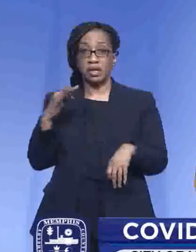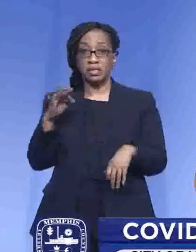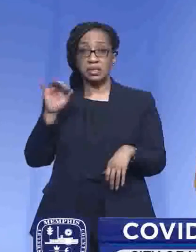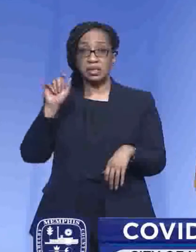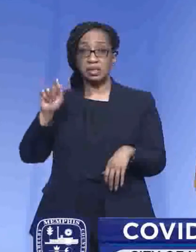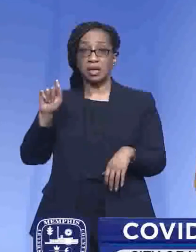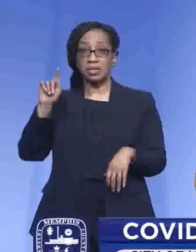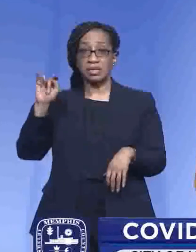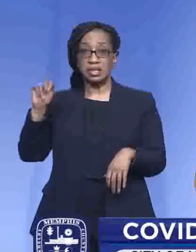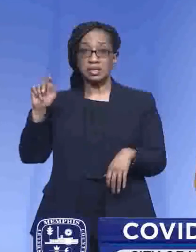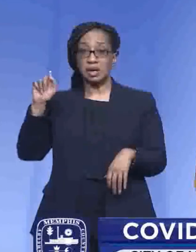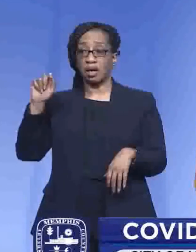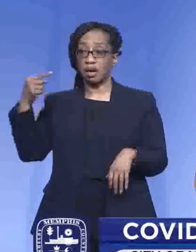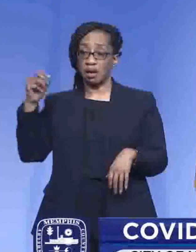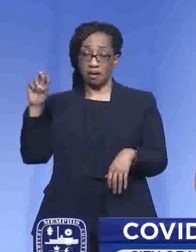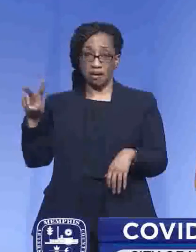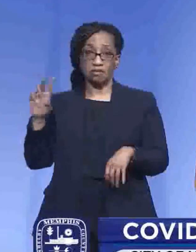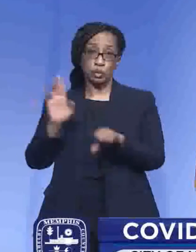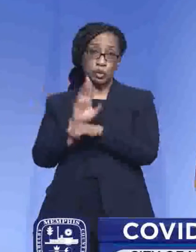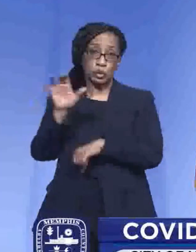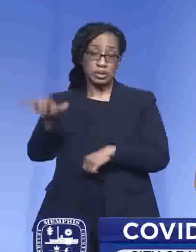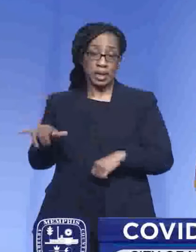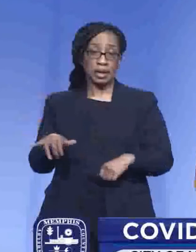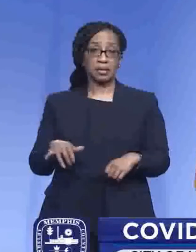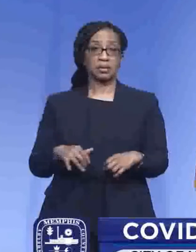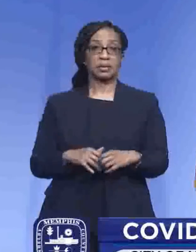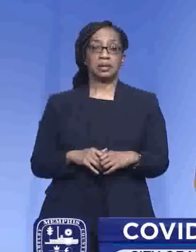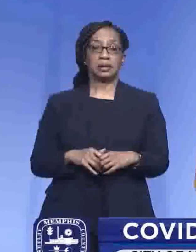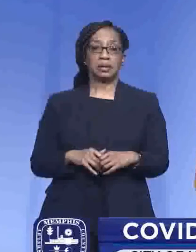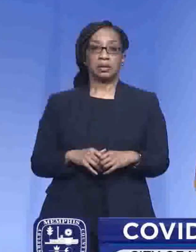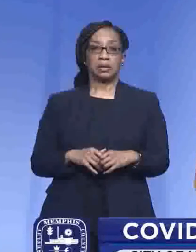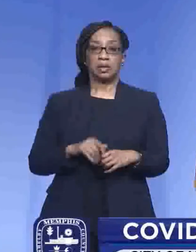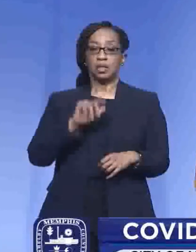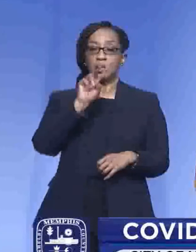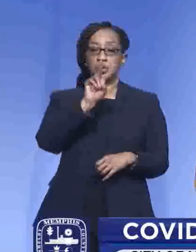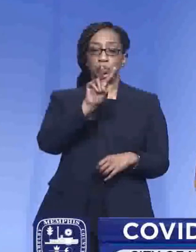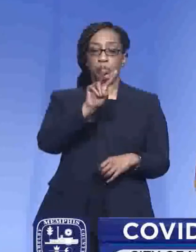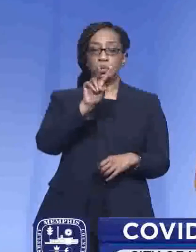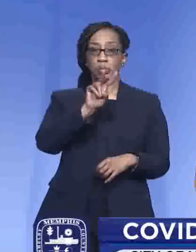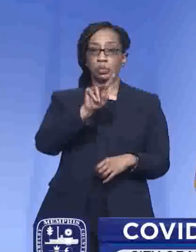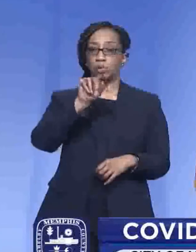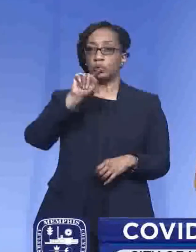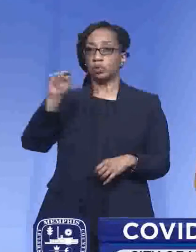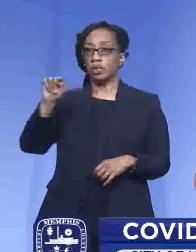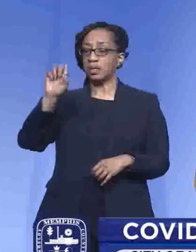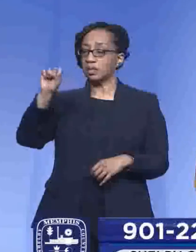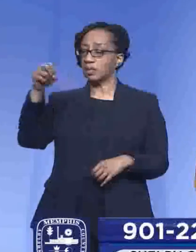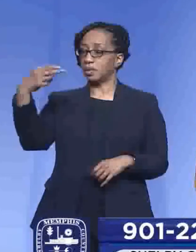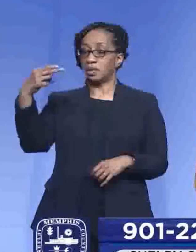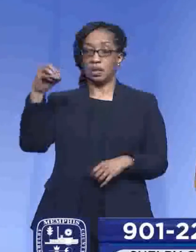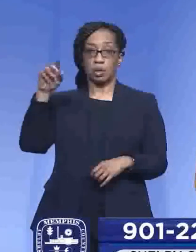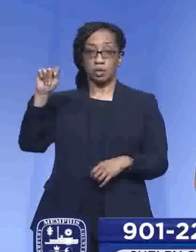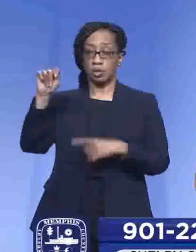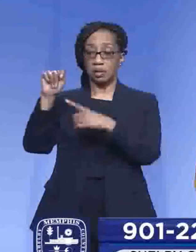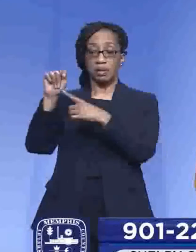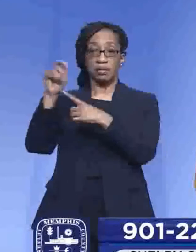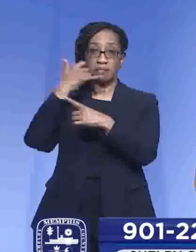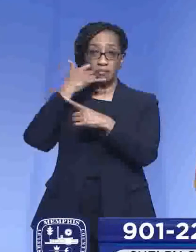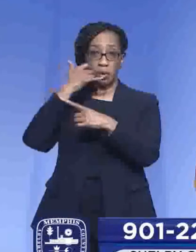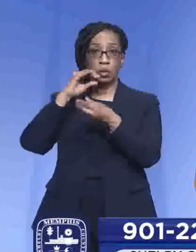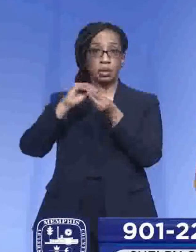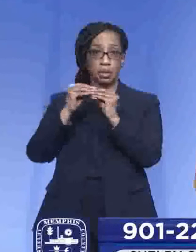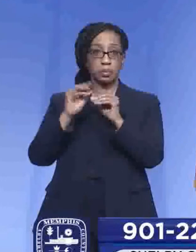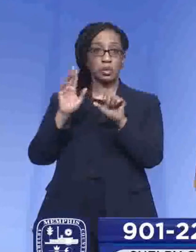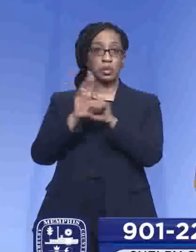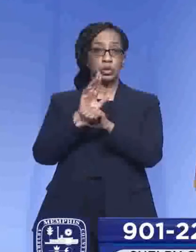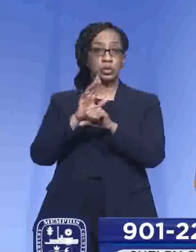COVID-19.memphistn.gov, you can do that. We also, just to be clear, 222 shot will stay the number. We have an agreement to port that over to the city of Memphis,